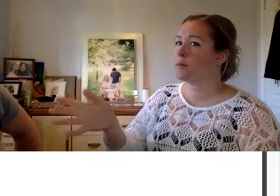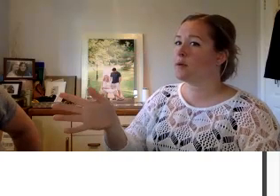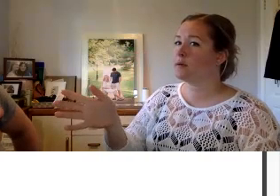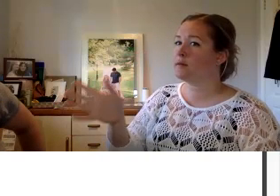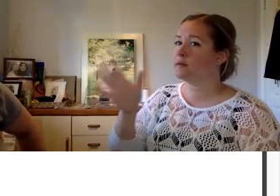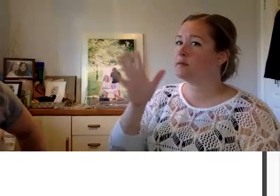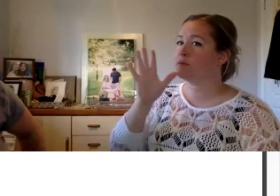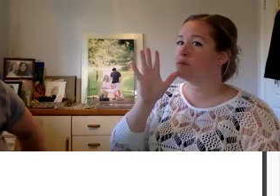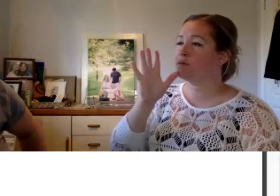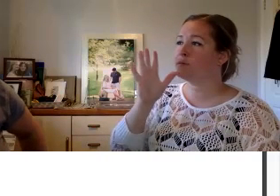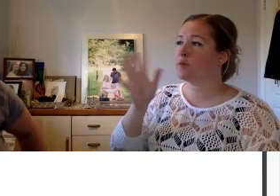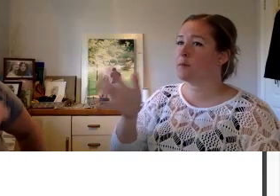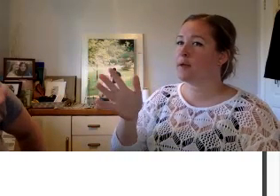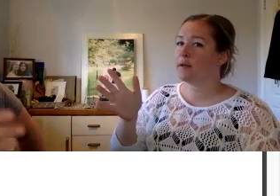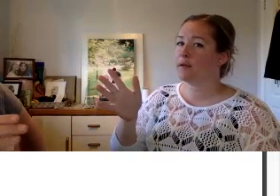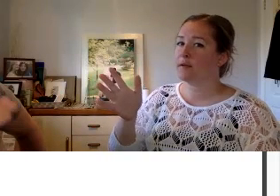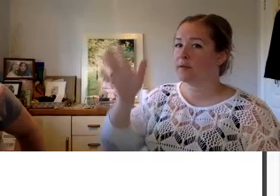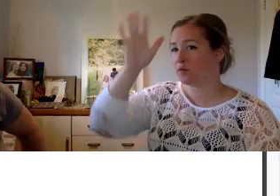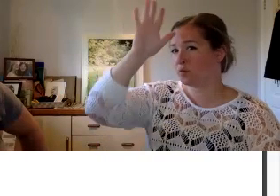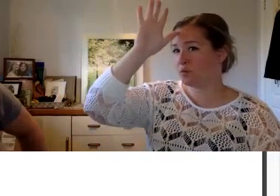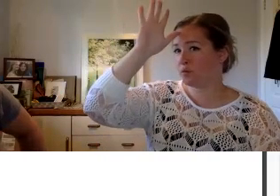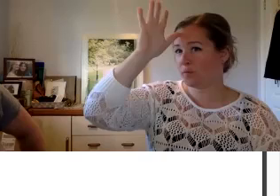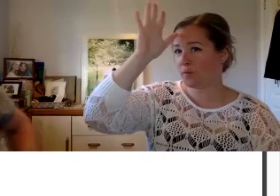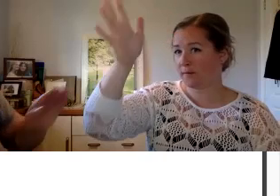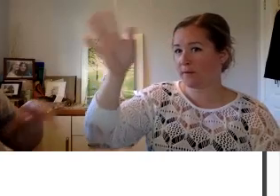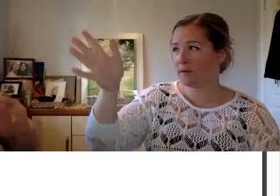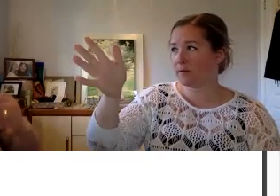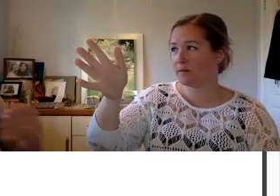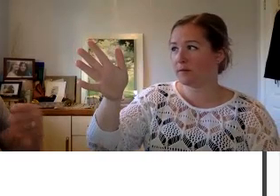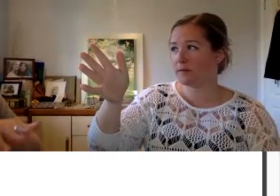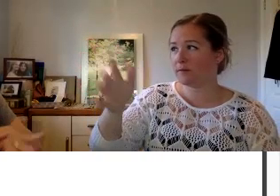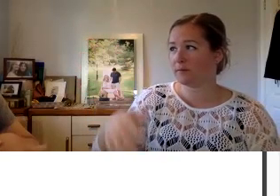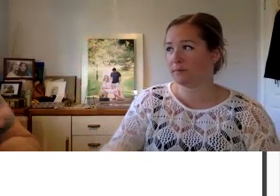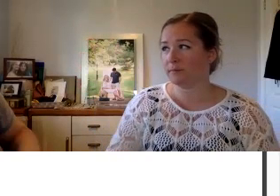For the next word, grandmother, you reference your